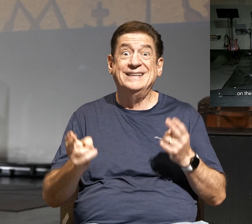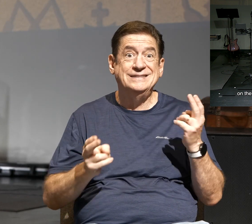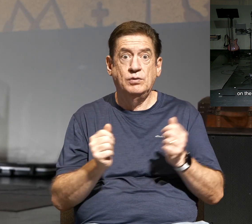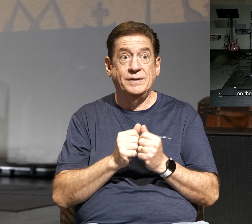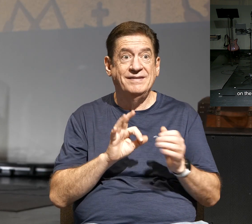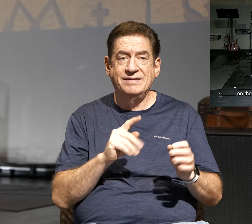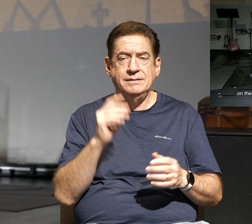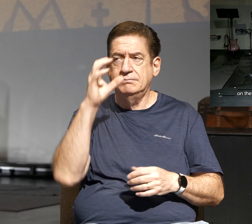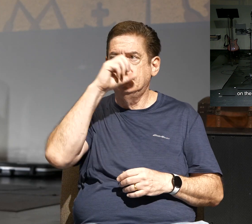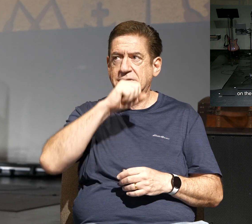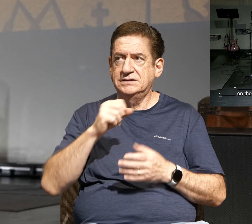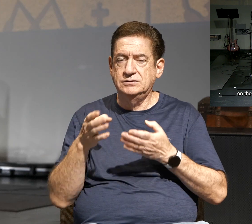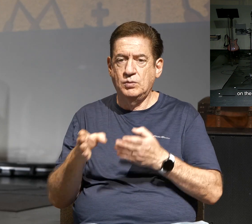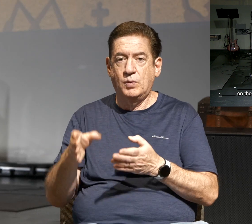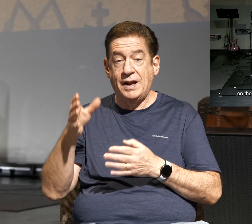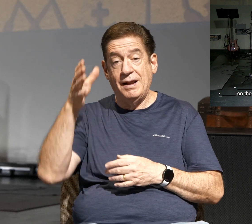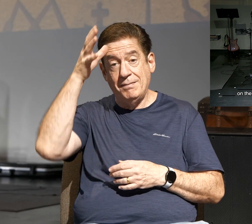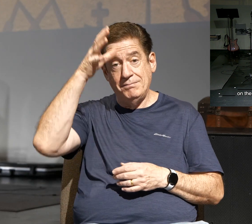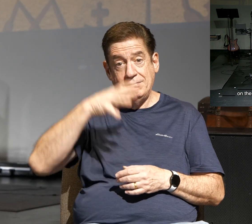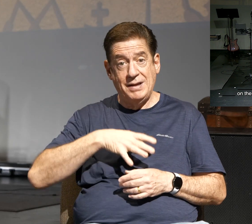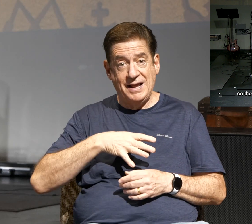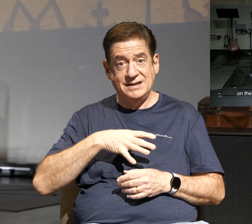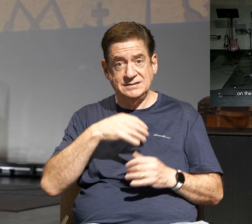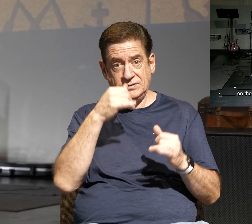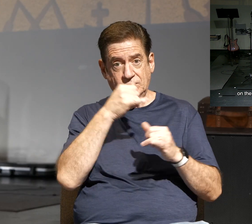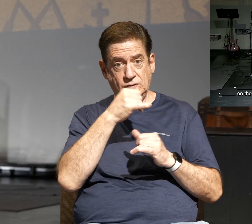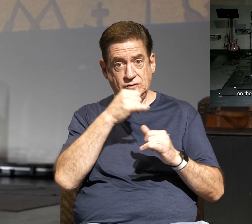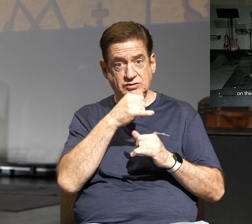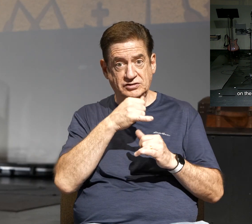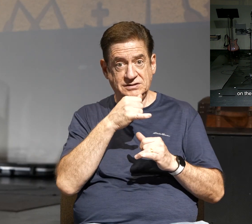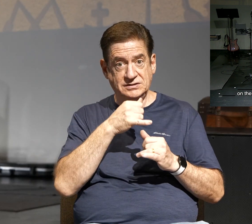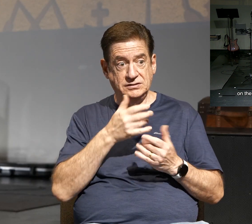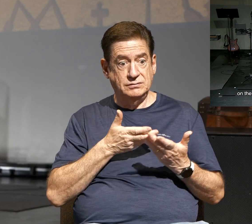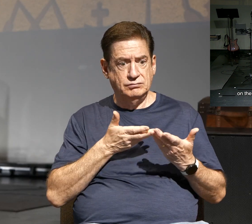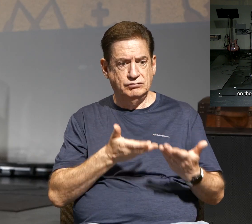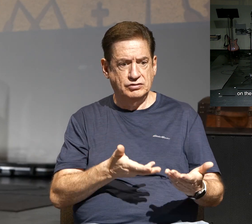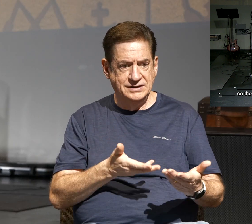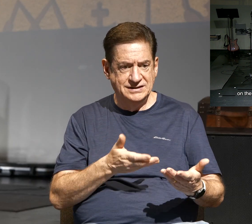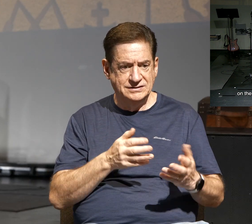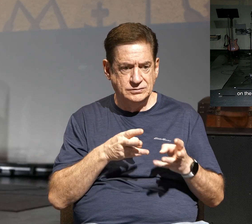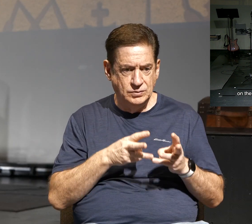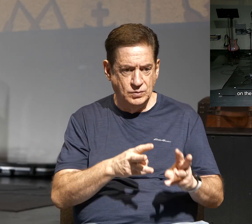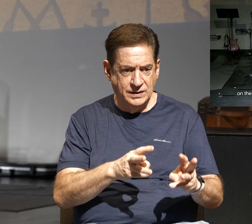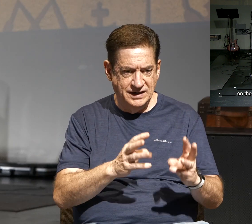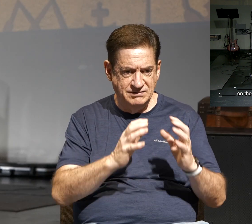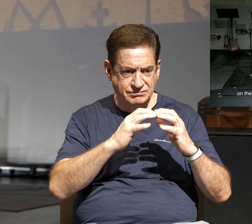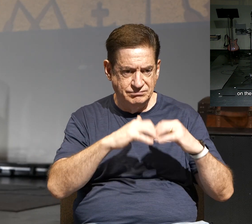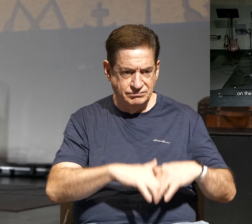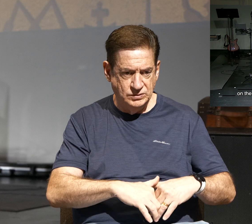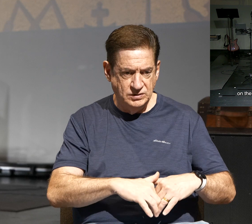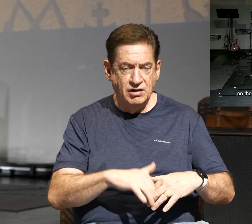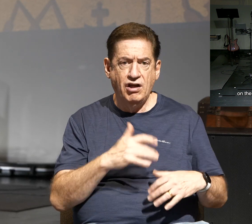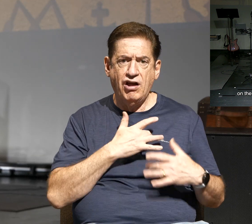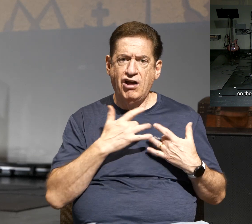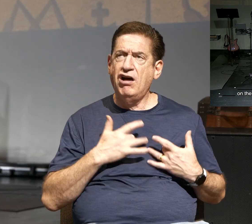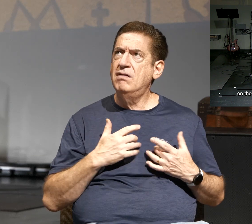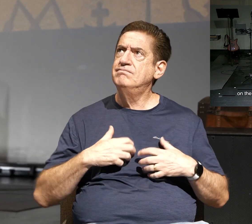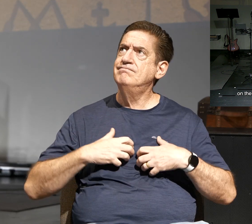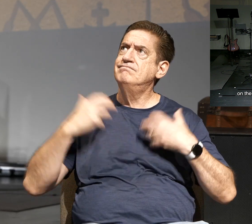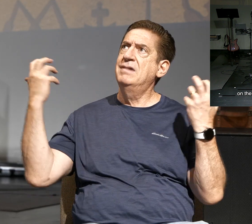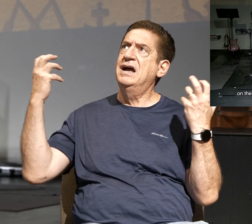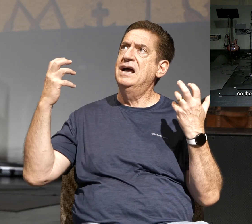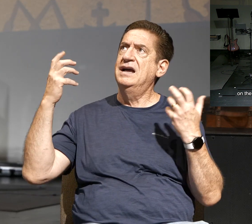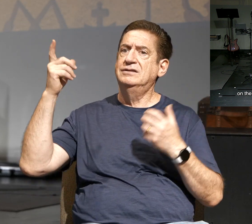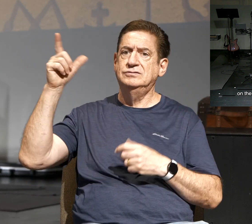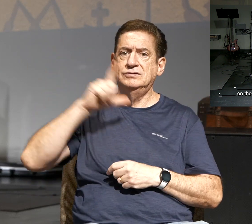way. When a man's folly brings his way to ruin, his heart rages against the Lord. I find a lot